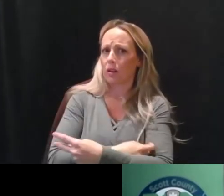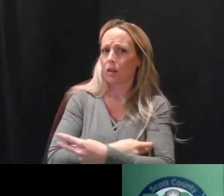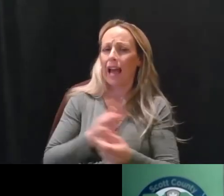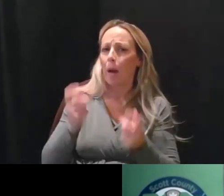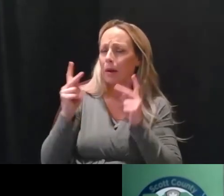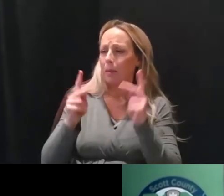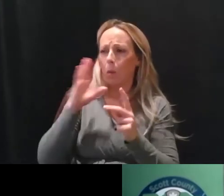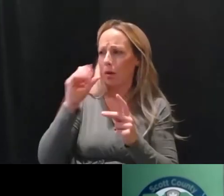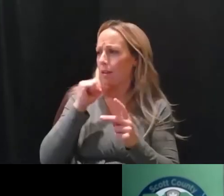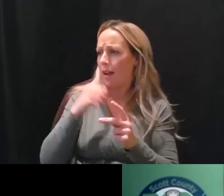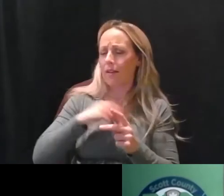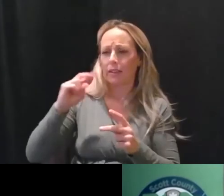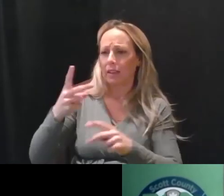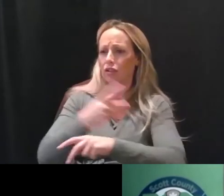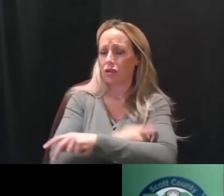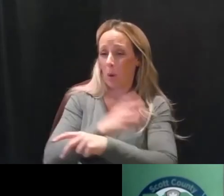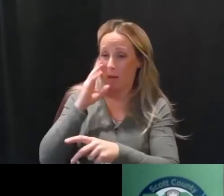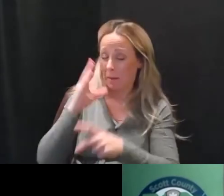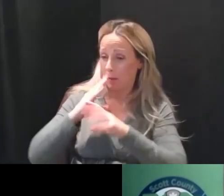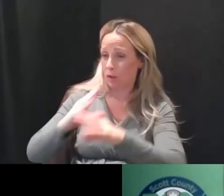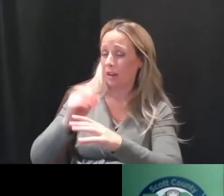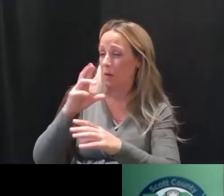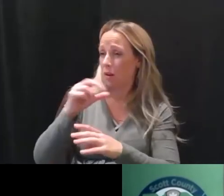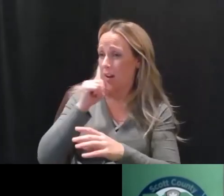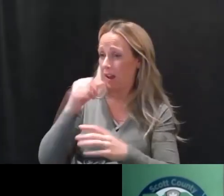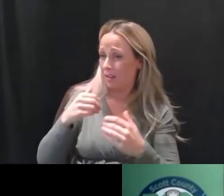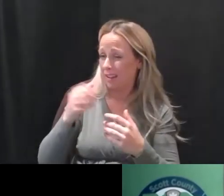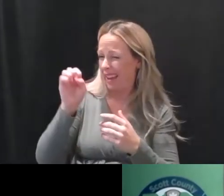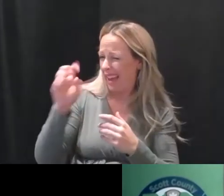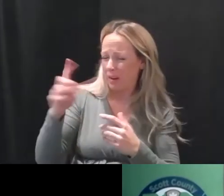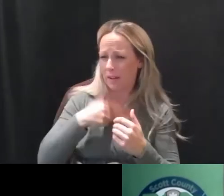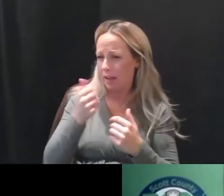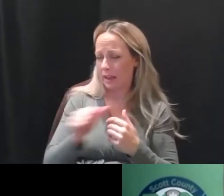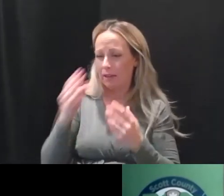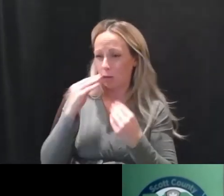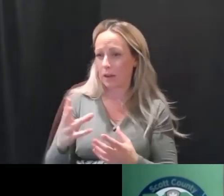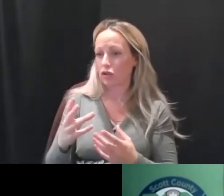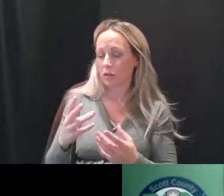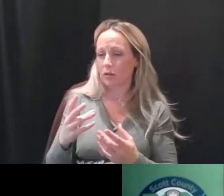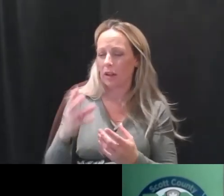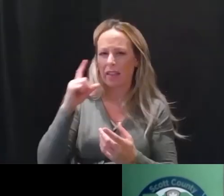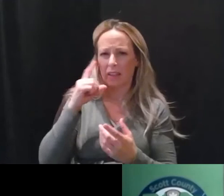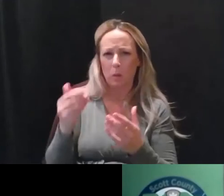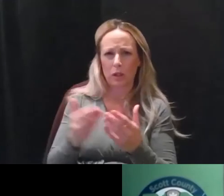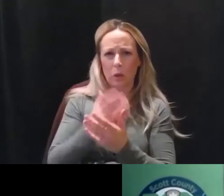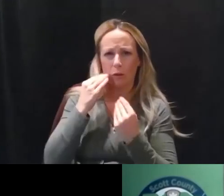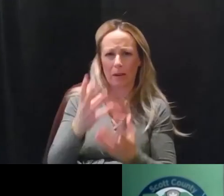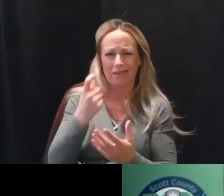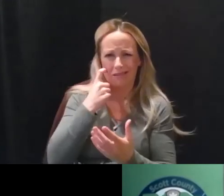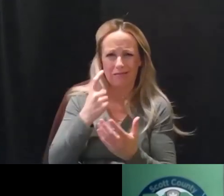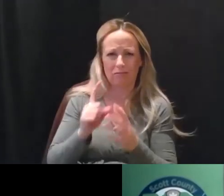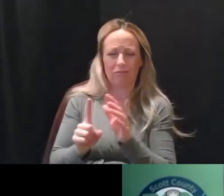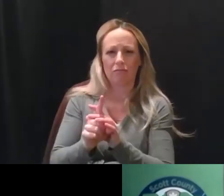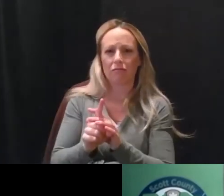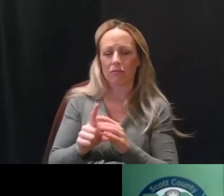and will they be protected or not? Ed, do you have any information on that? I know there's a little bit new that came out about what the first dose and